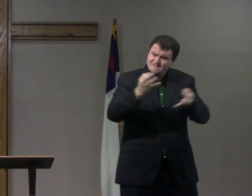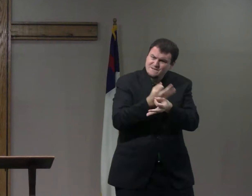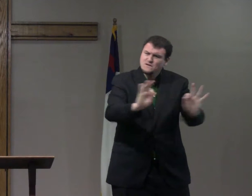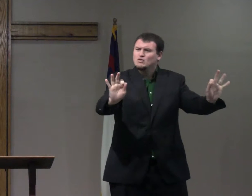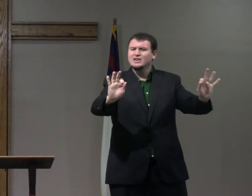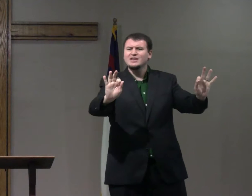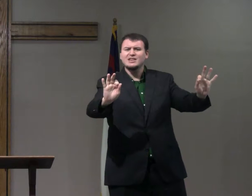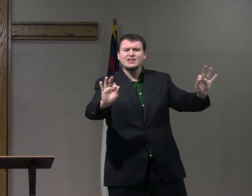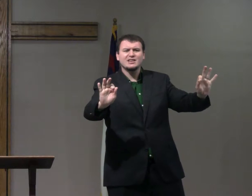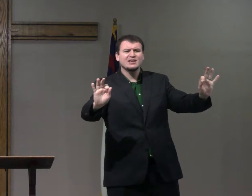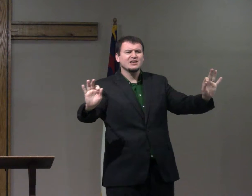Paid off, free.